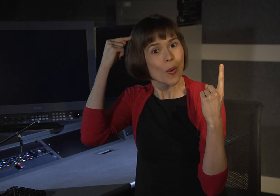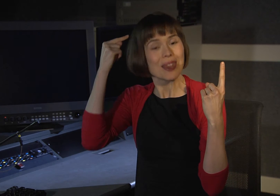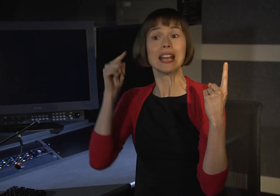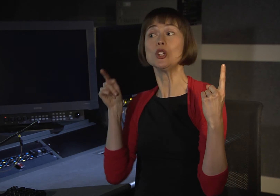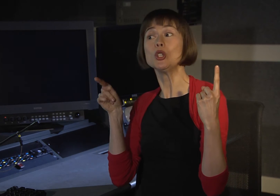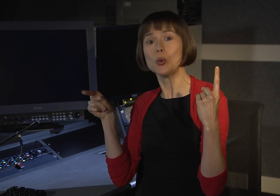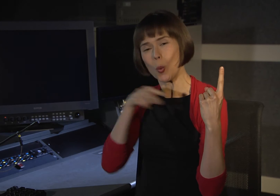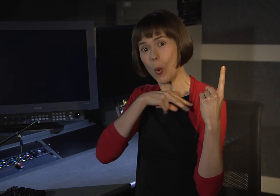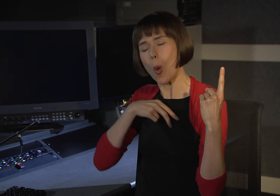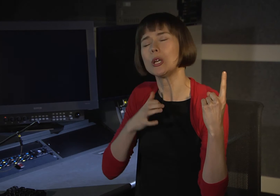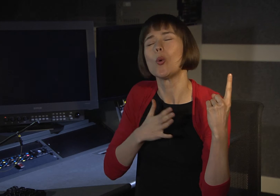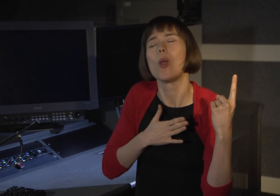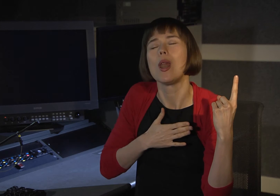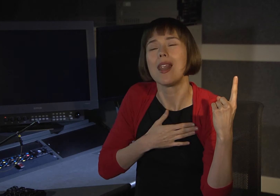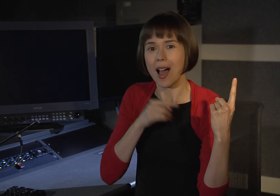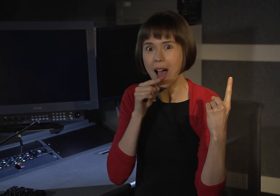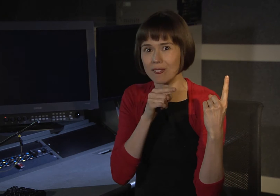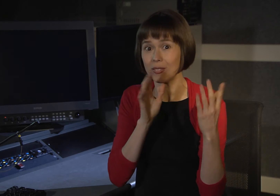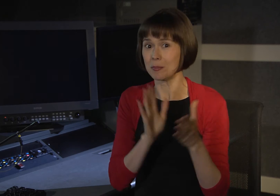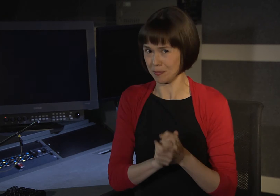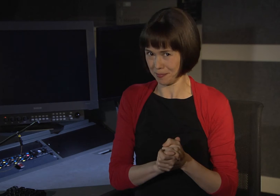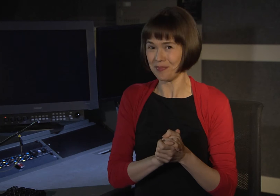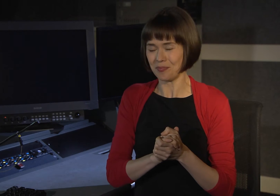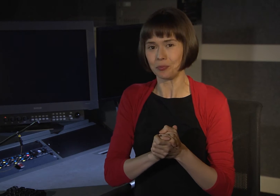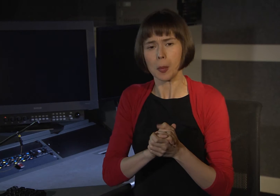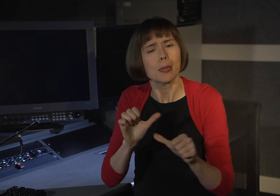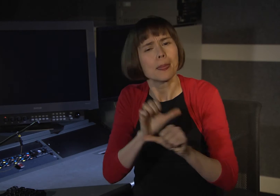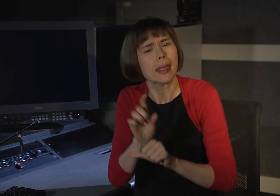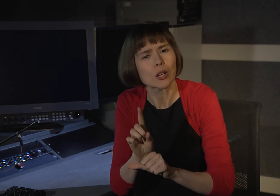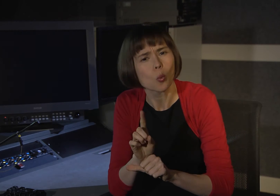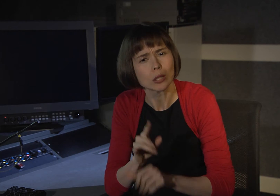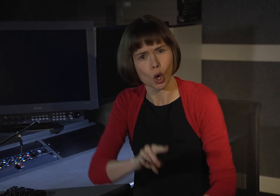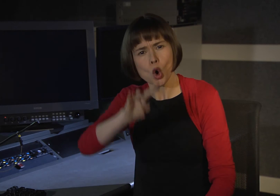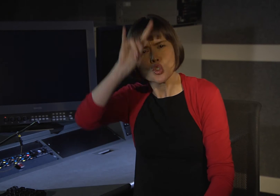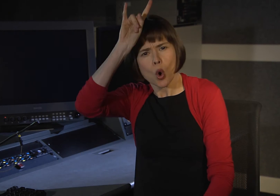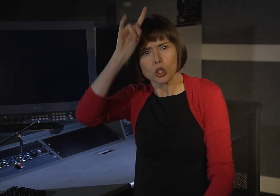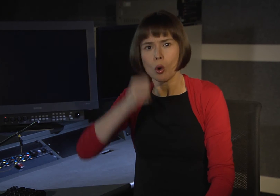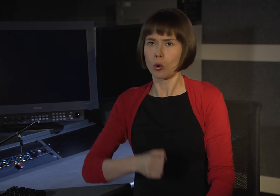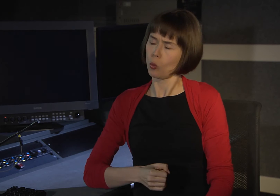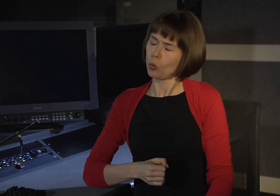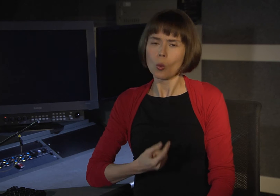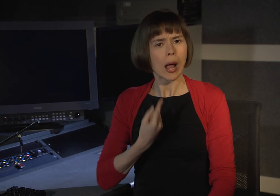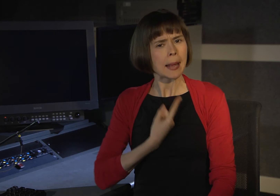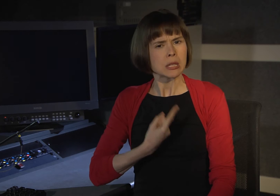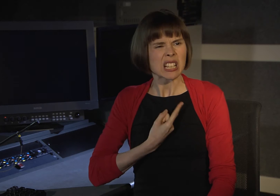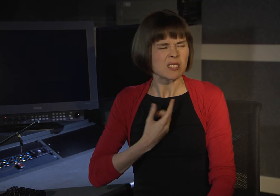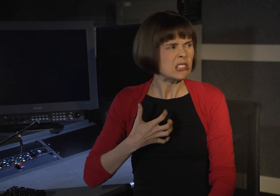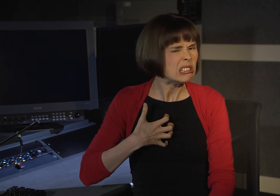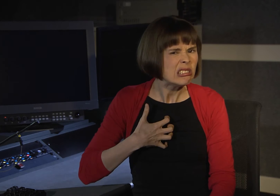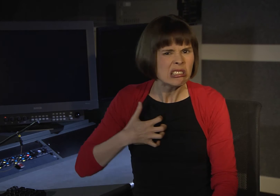thereby meaning that he can go and talk to Hero and explain Claudio's love, and she will think that Don Pedro is Claudio.